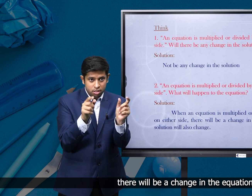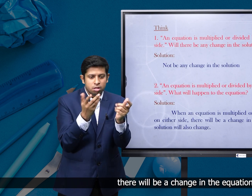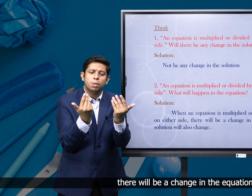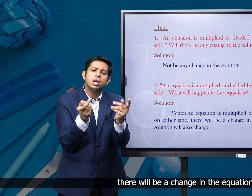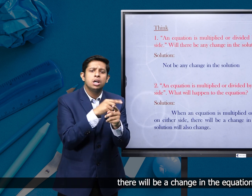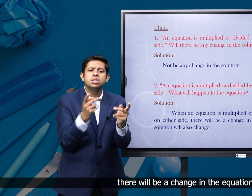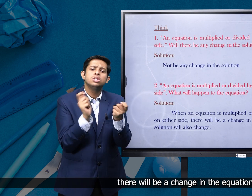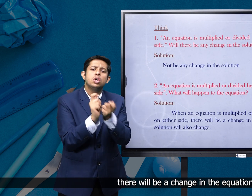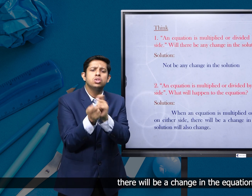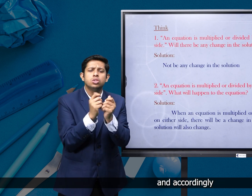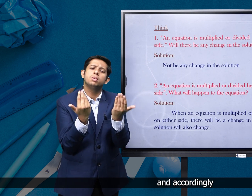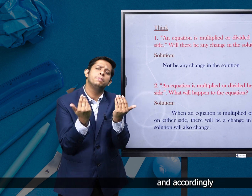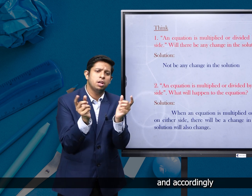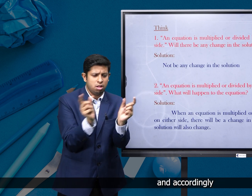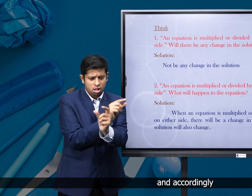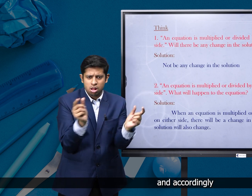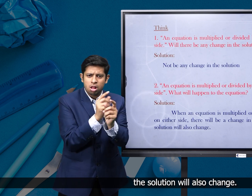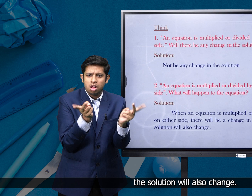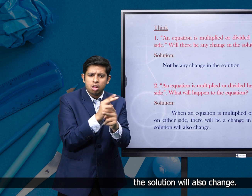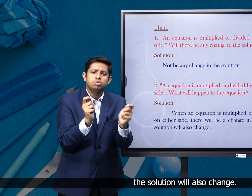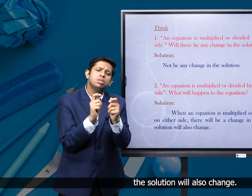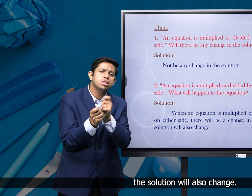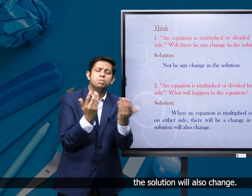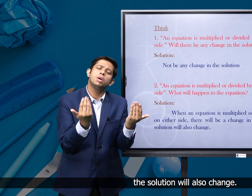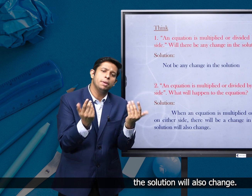in the equation and accordingly the solution will also change.